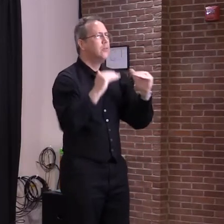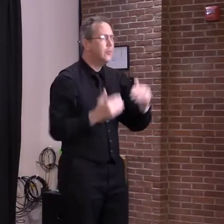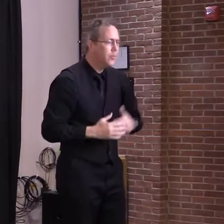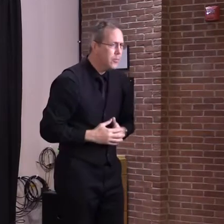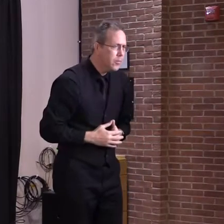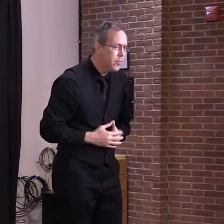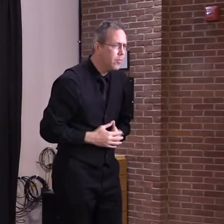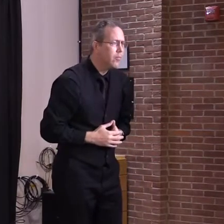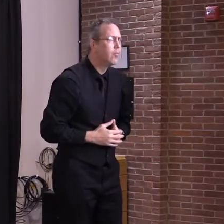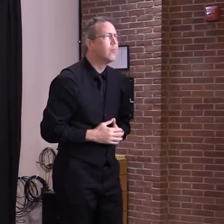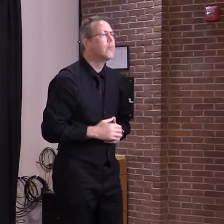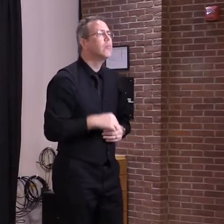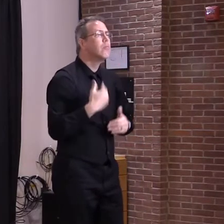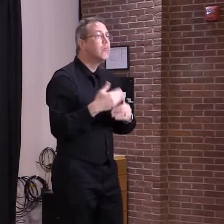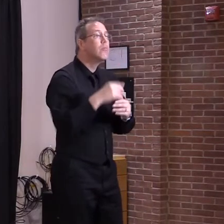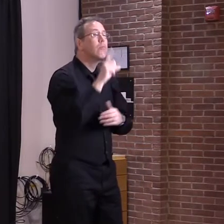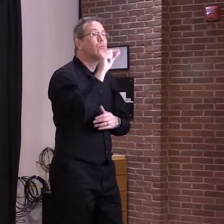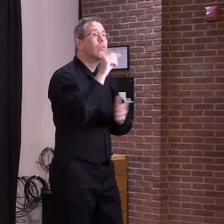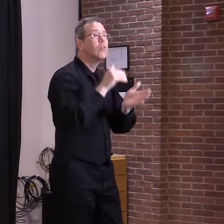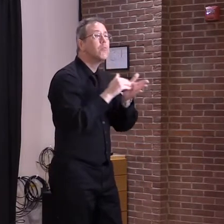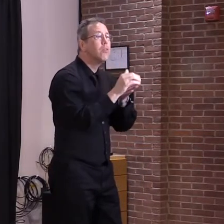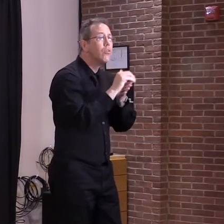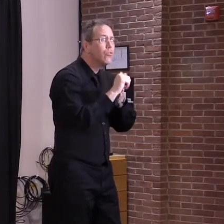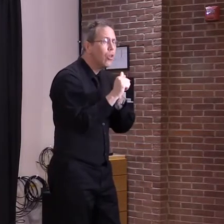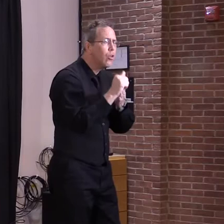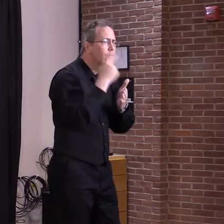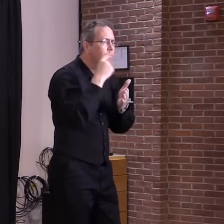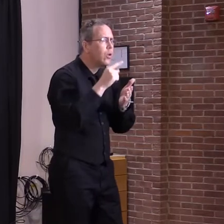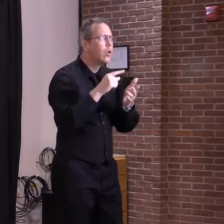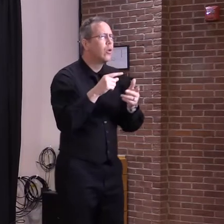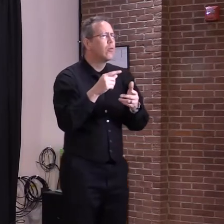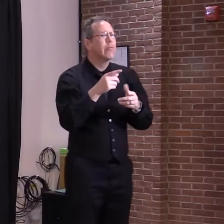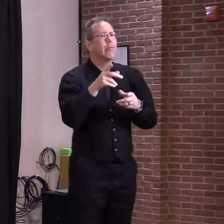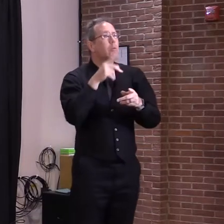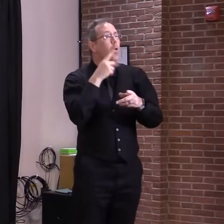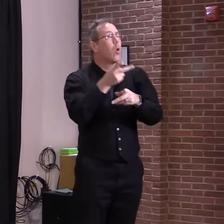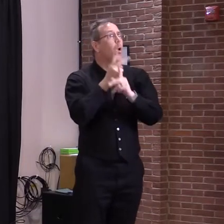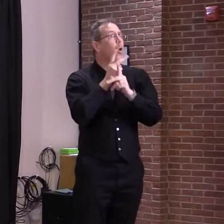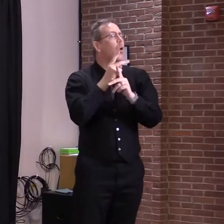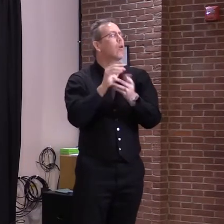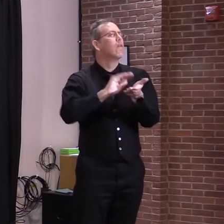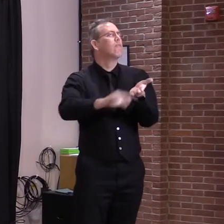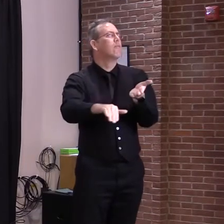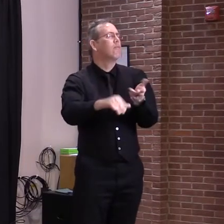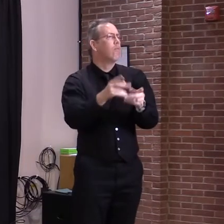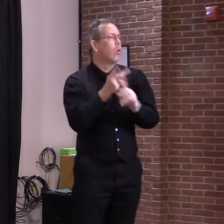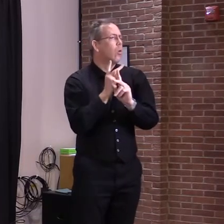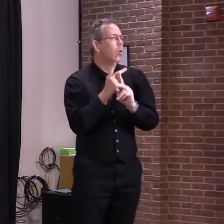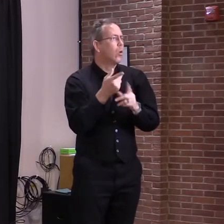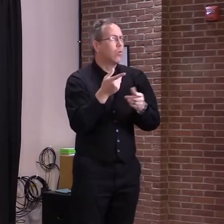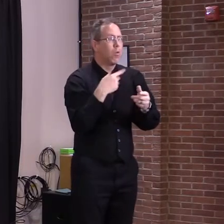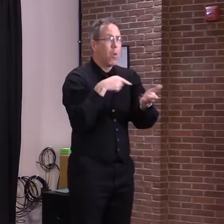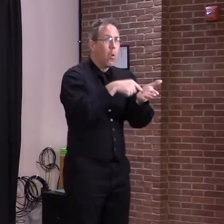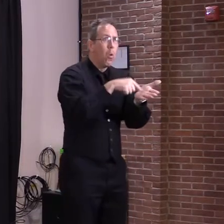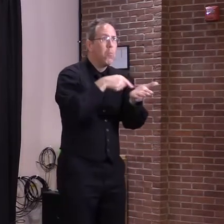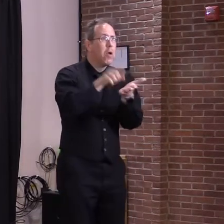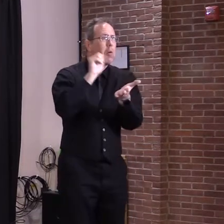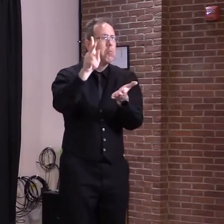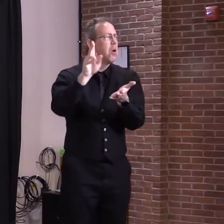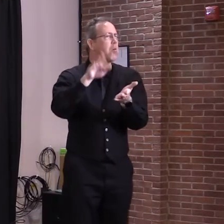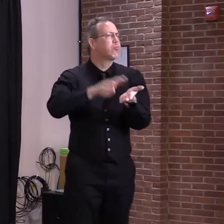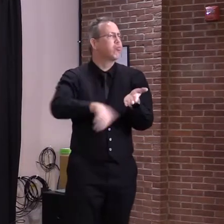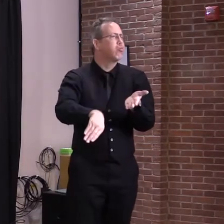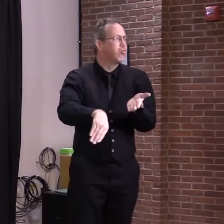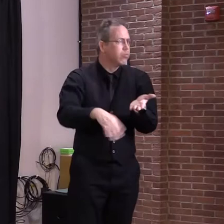was what we're calling the Forgivable Loan Program. The Vermont Economic Development Authority would administer that program. So there are still